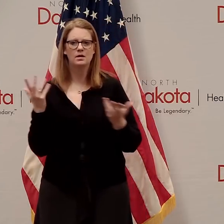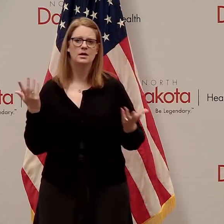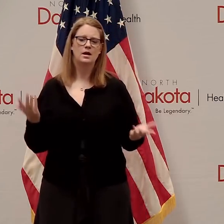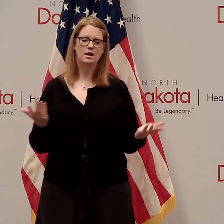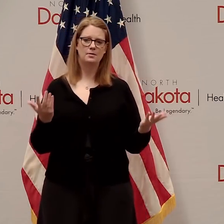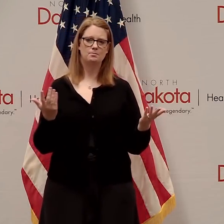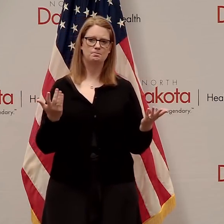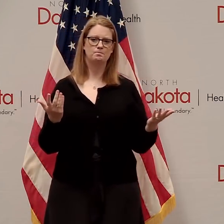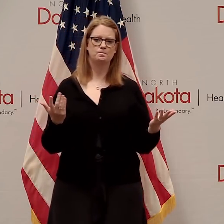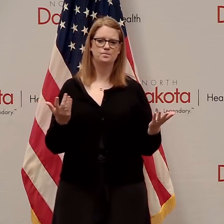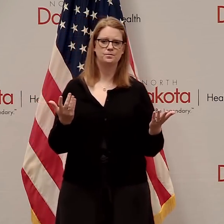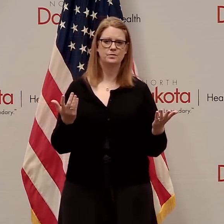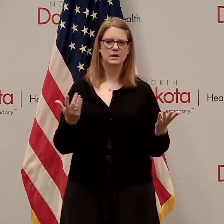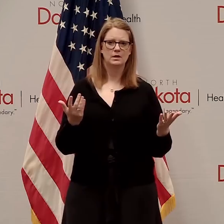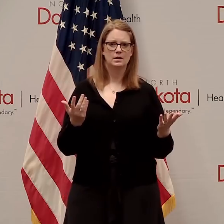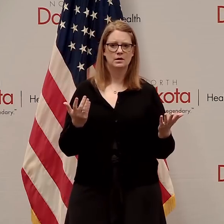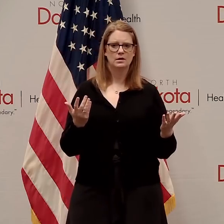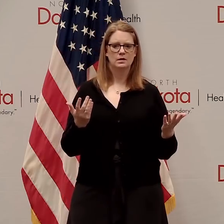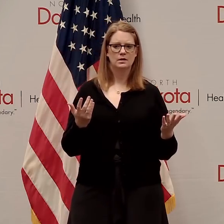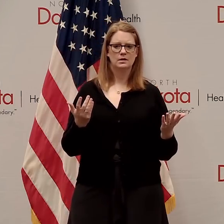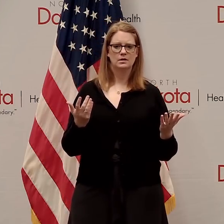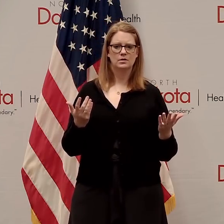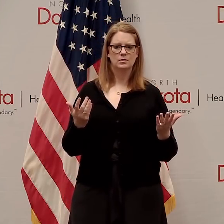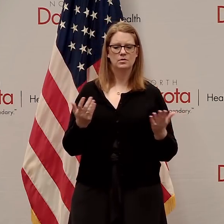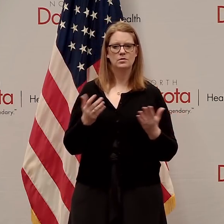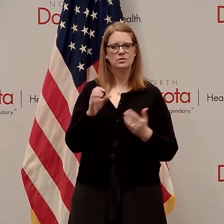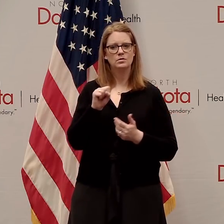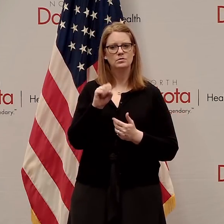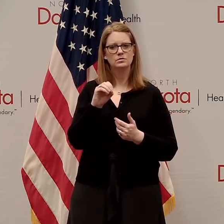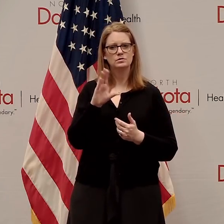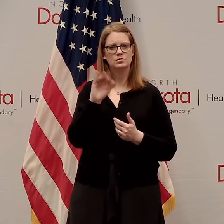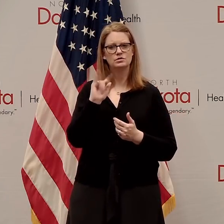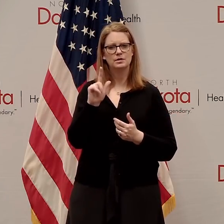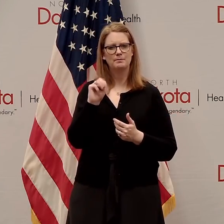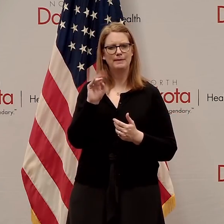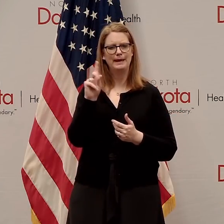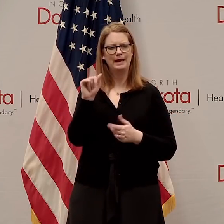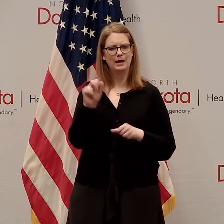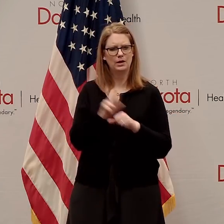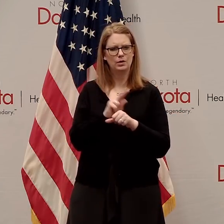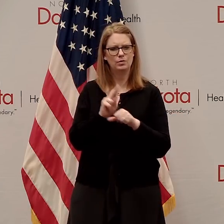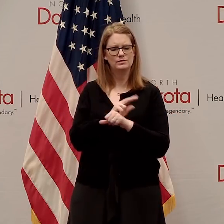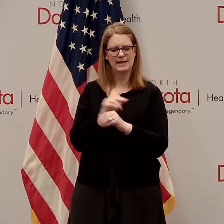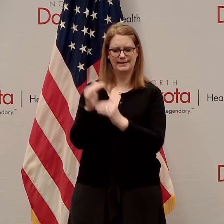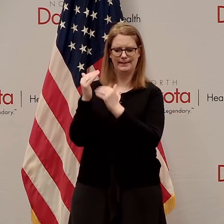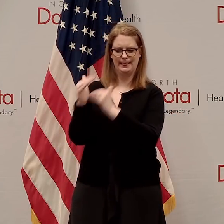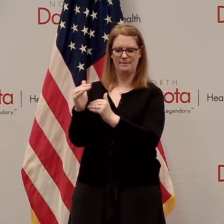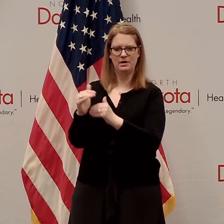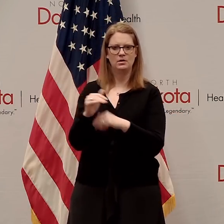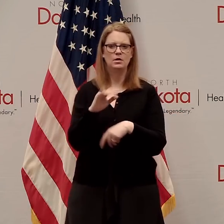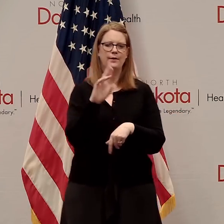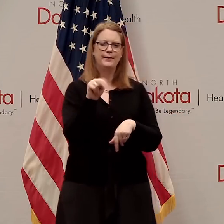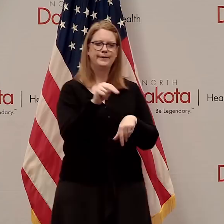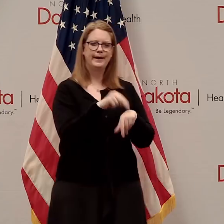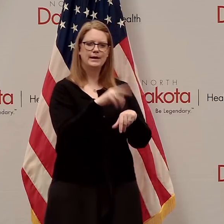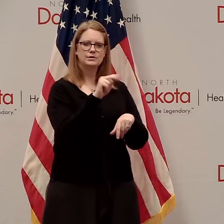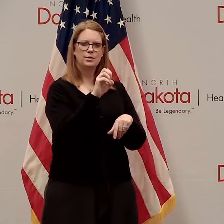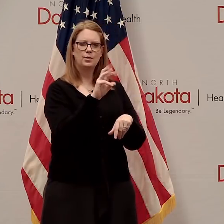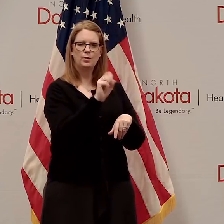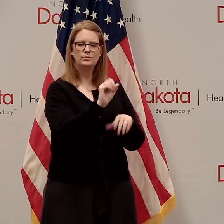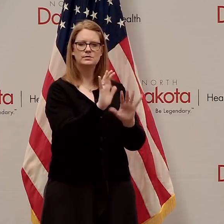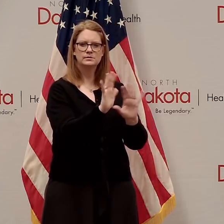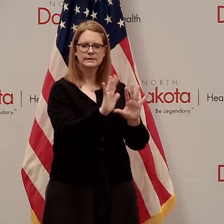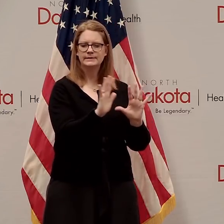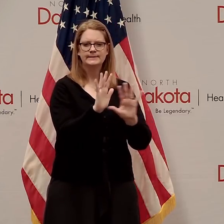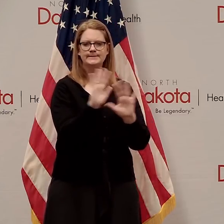recommendation is setting a limit on social media consumption or national news or cable channel news, because